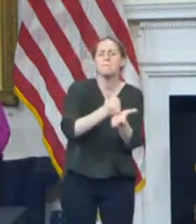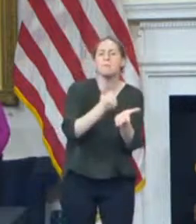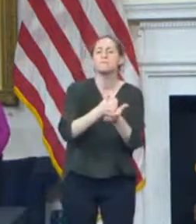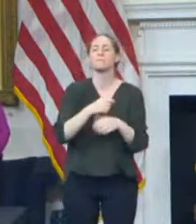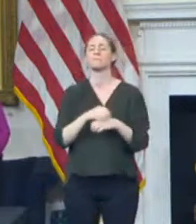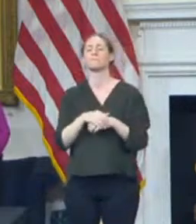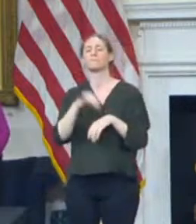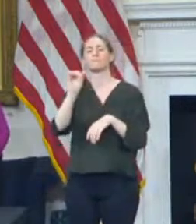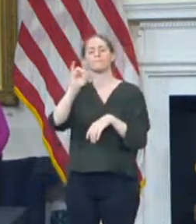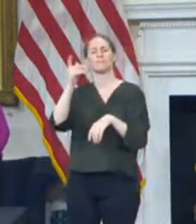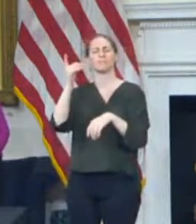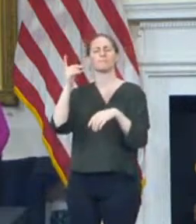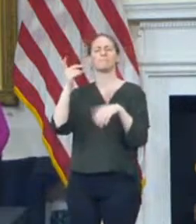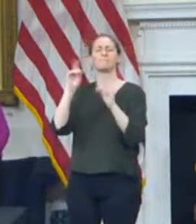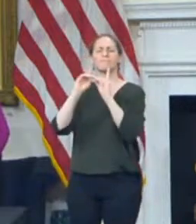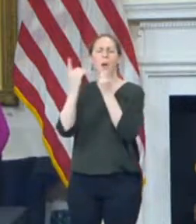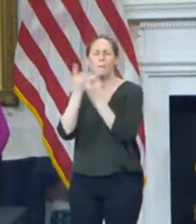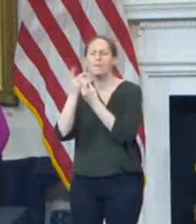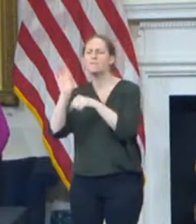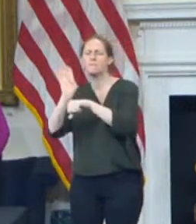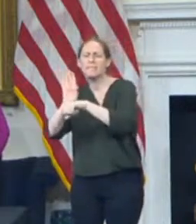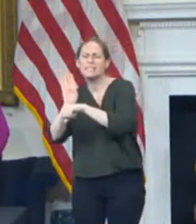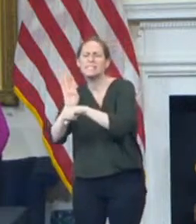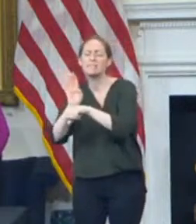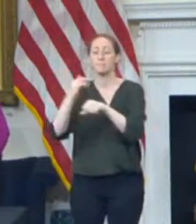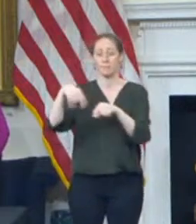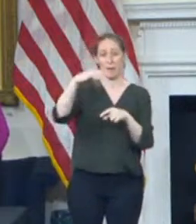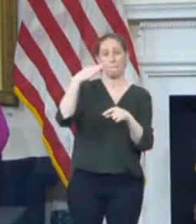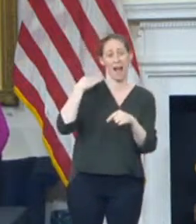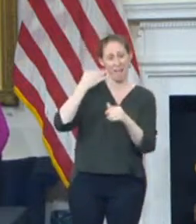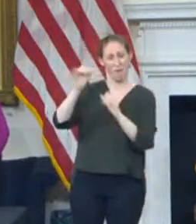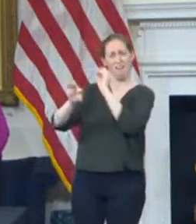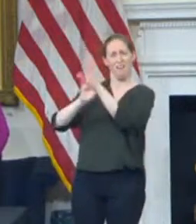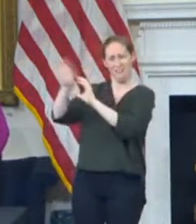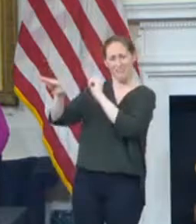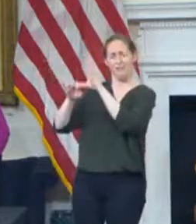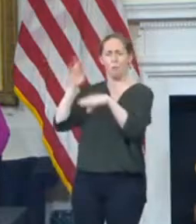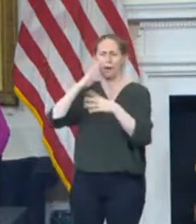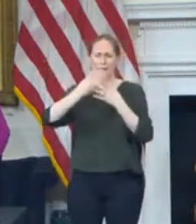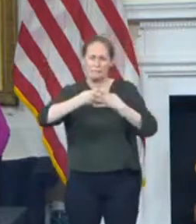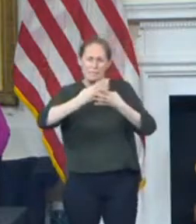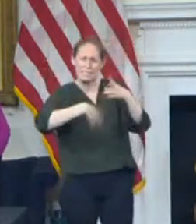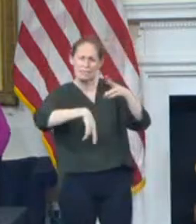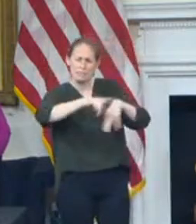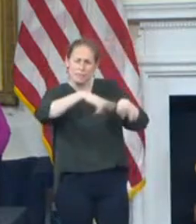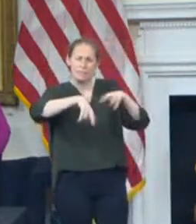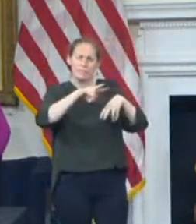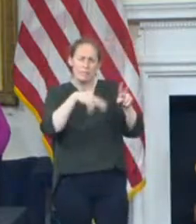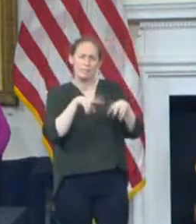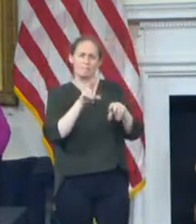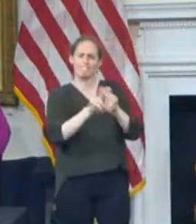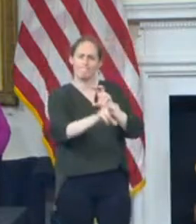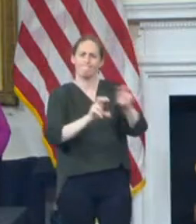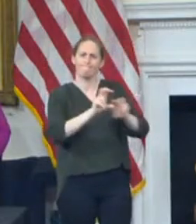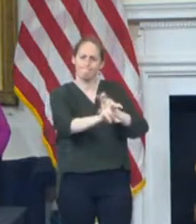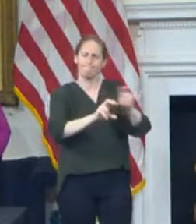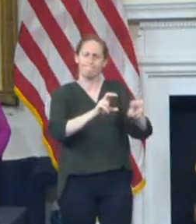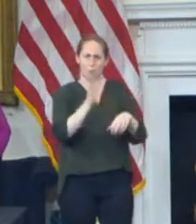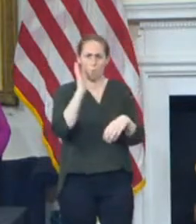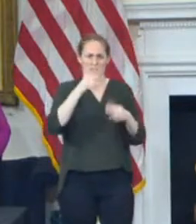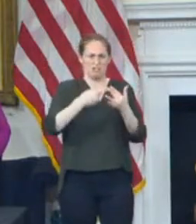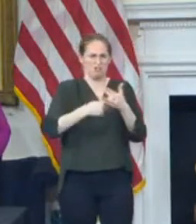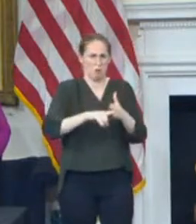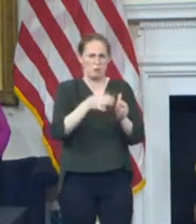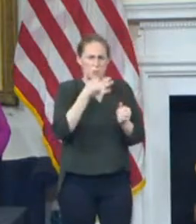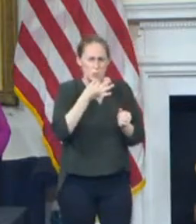processing hundreds of applications daily, and that money will begin going out in the coming days. We also tripled